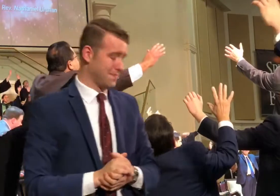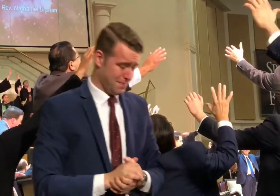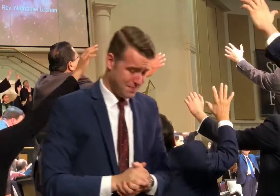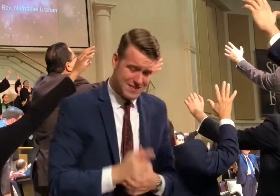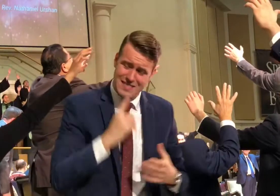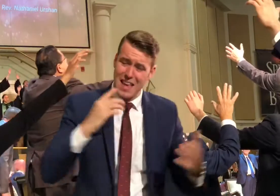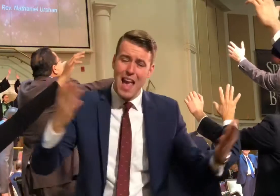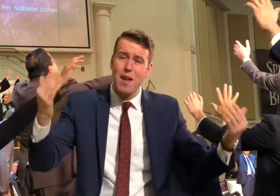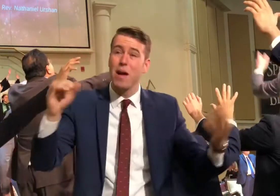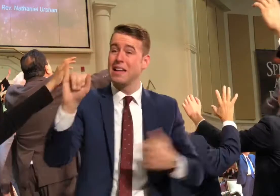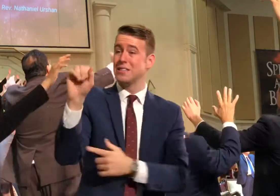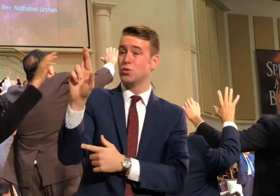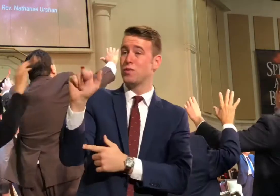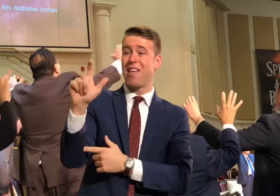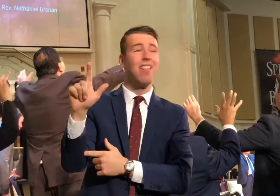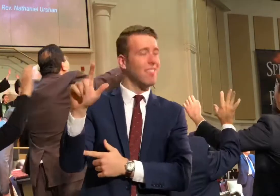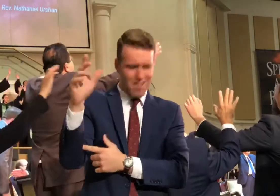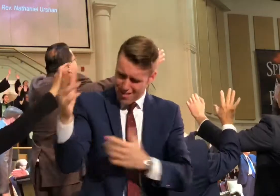Come on, Israel.